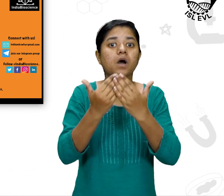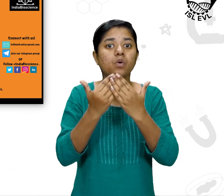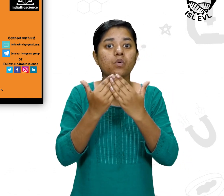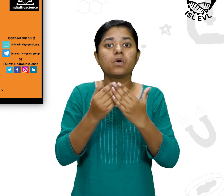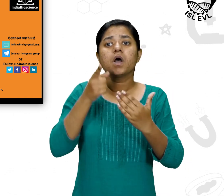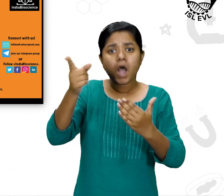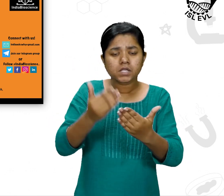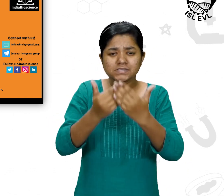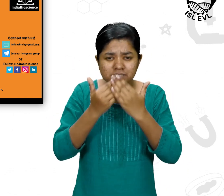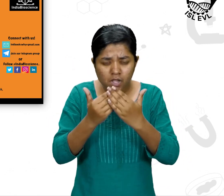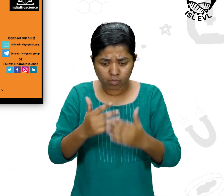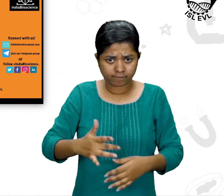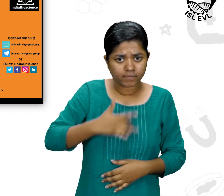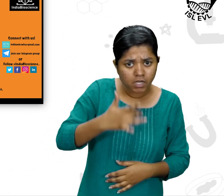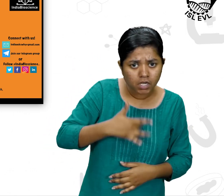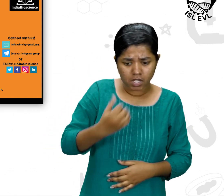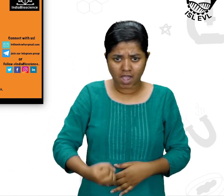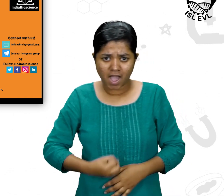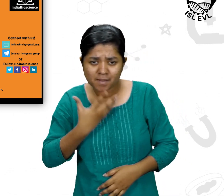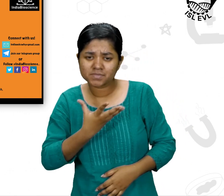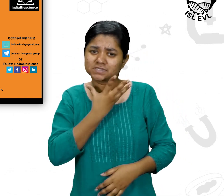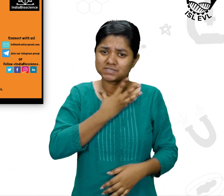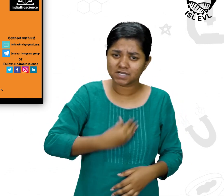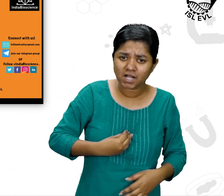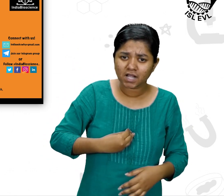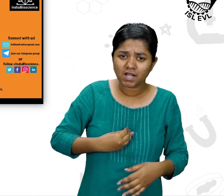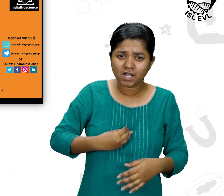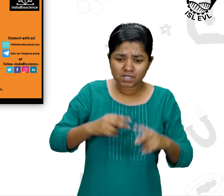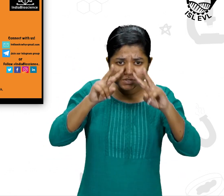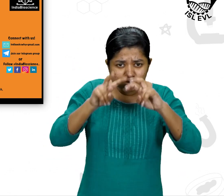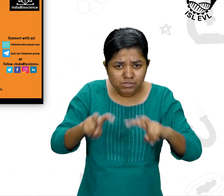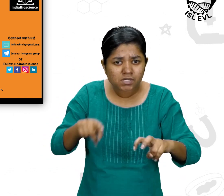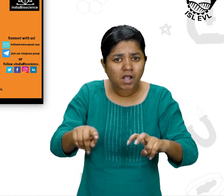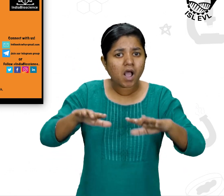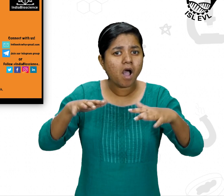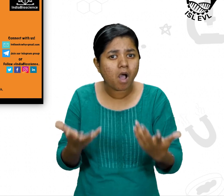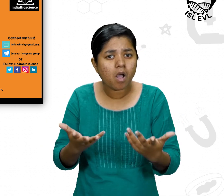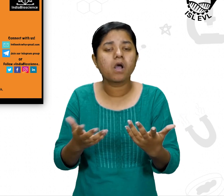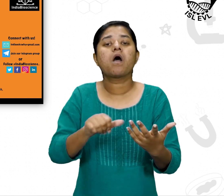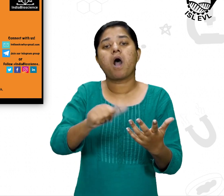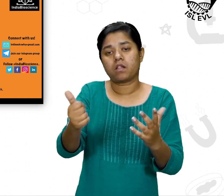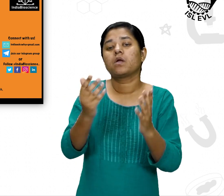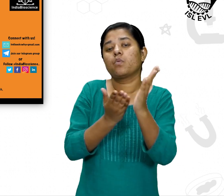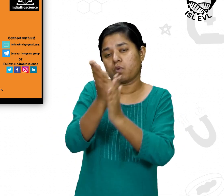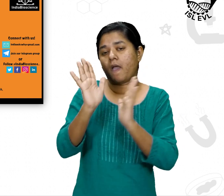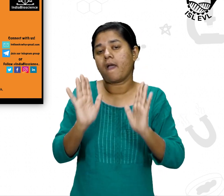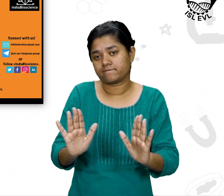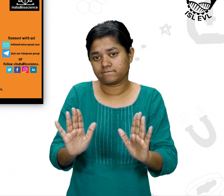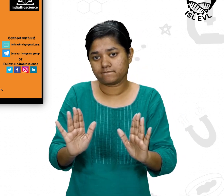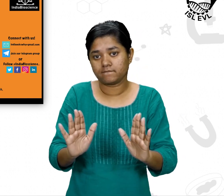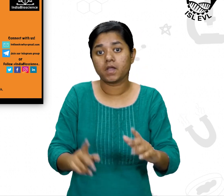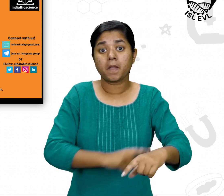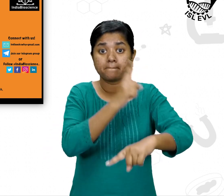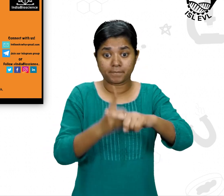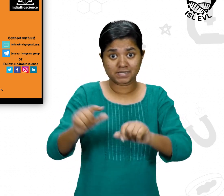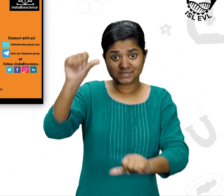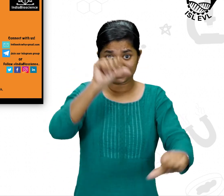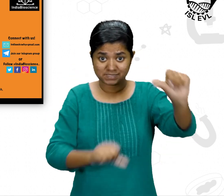feelings. She told us that embracing failures can sometimes teach us more than what we expected.